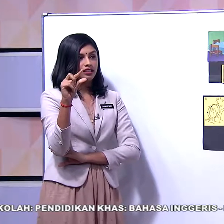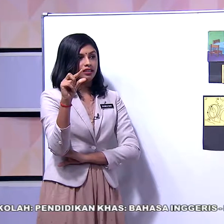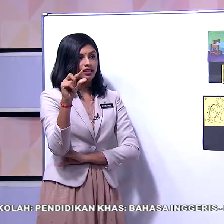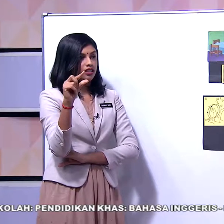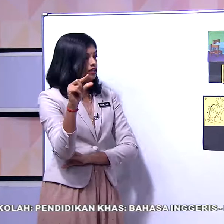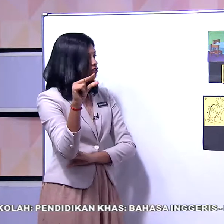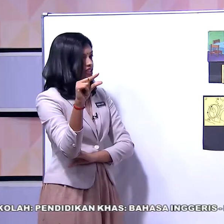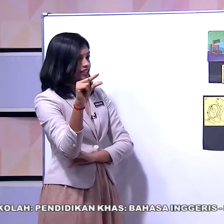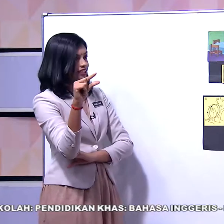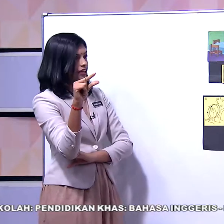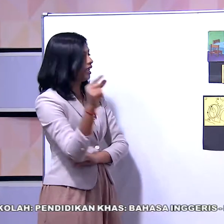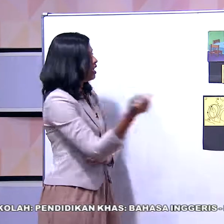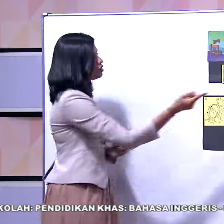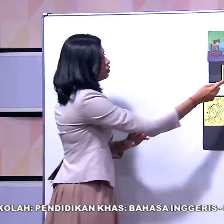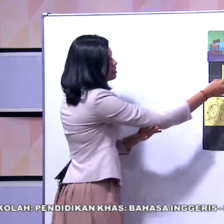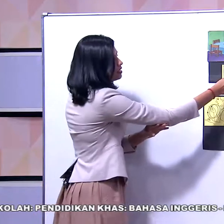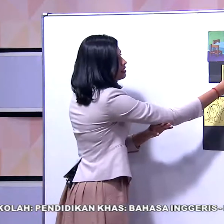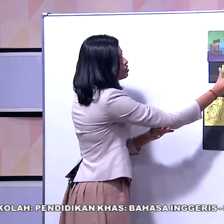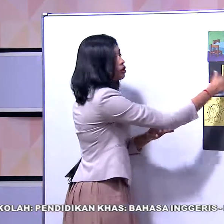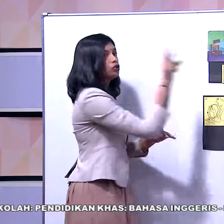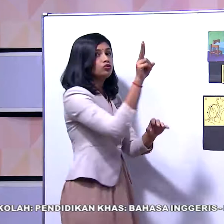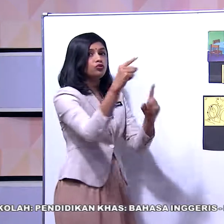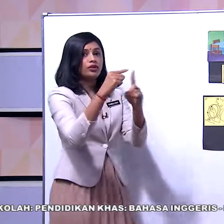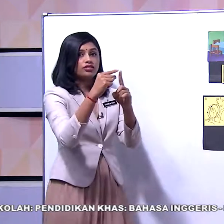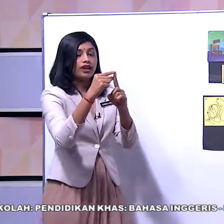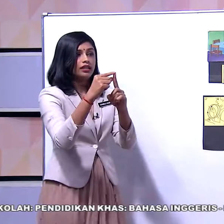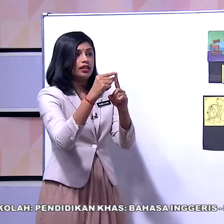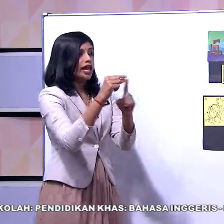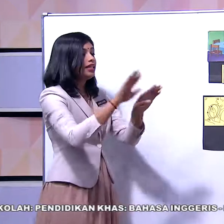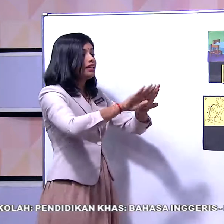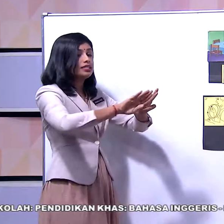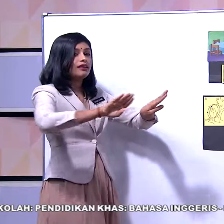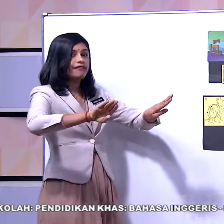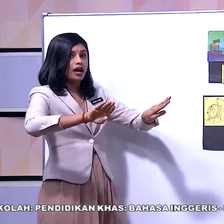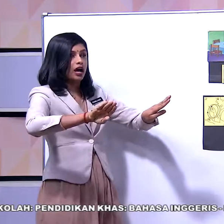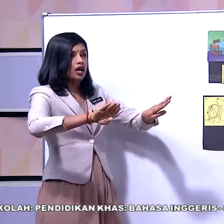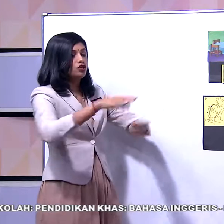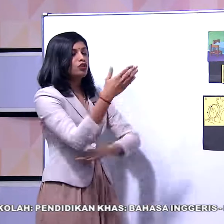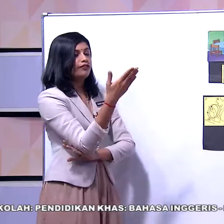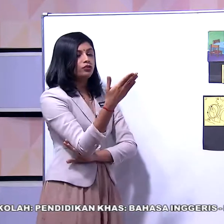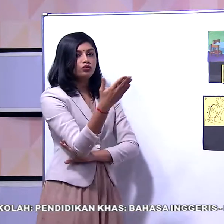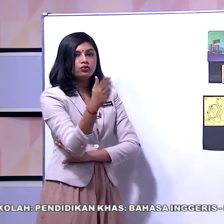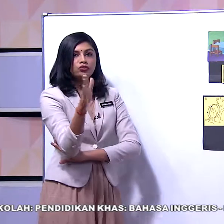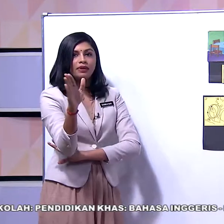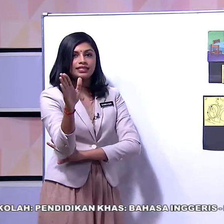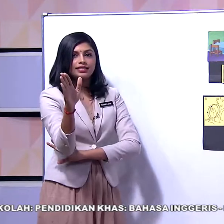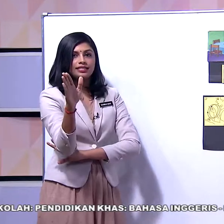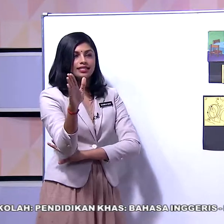G. G. Okay, so you see this is two words, right? And it is far. So you have to do space.